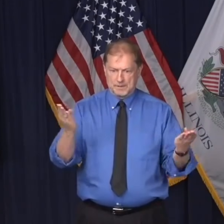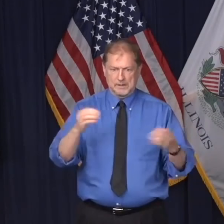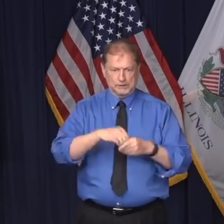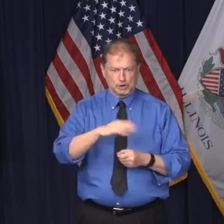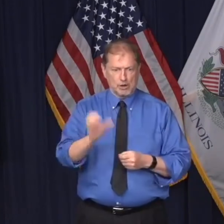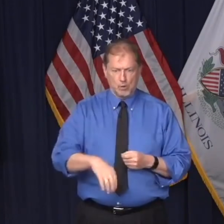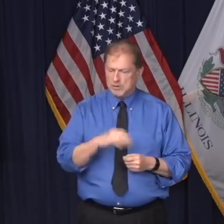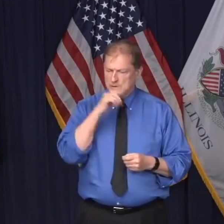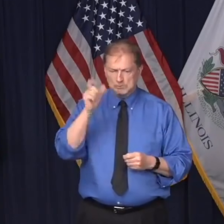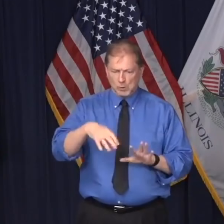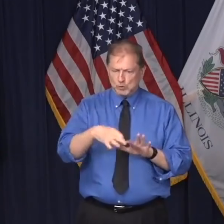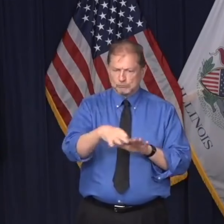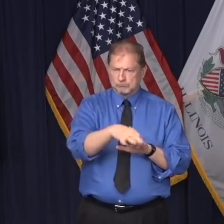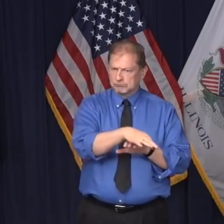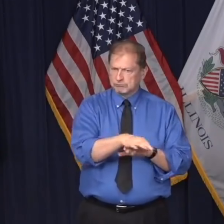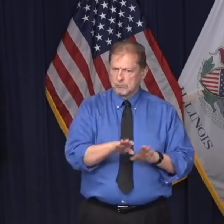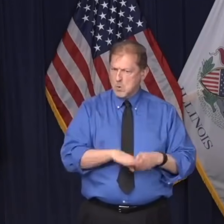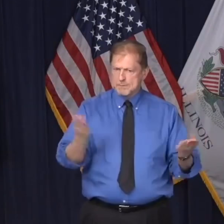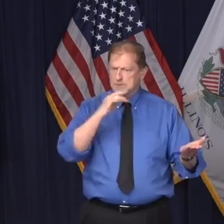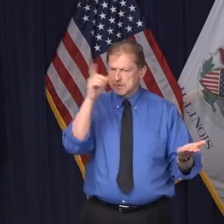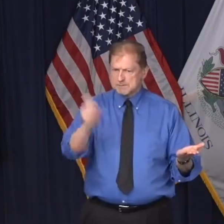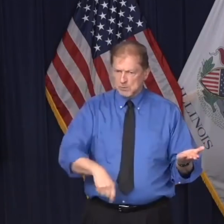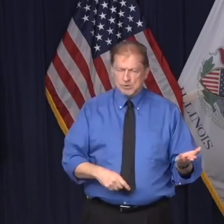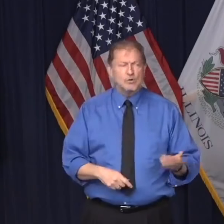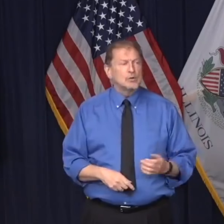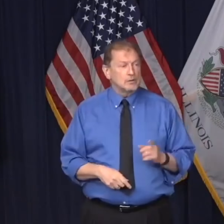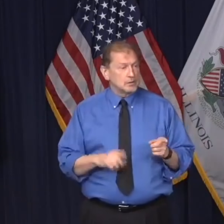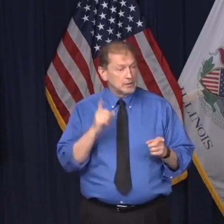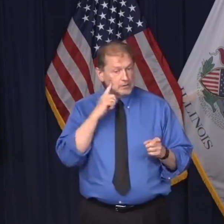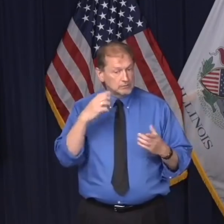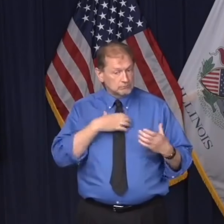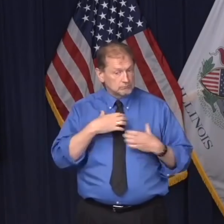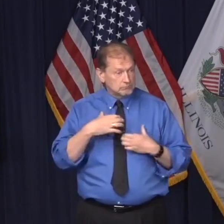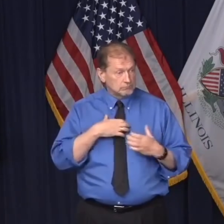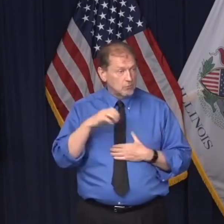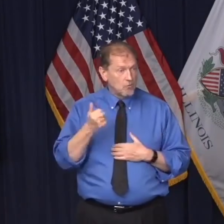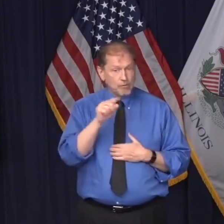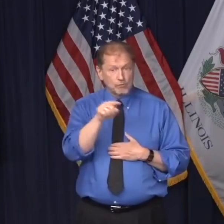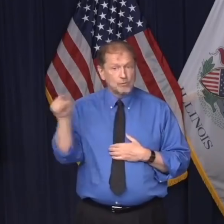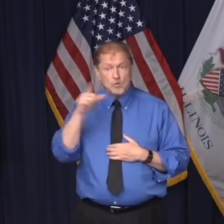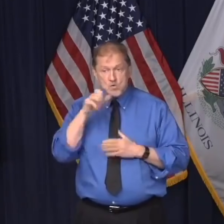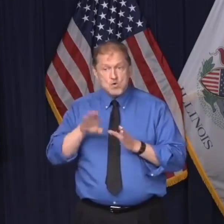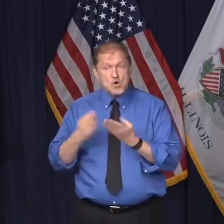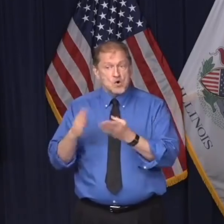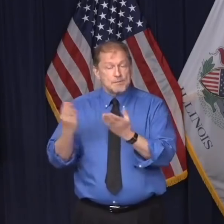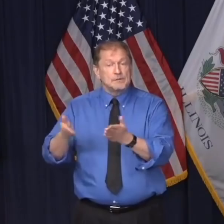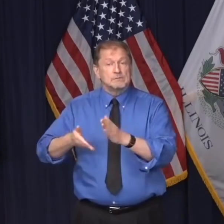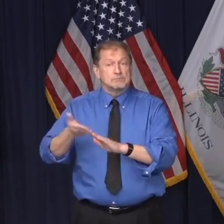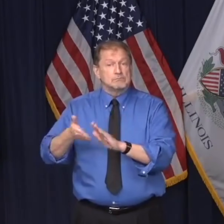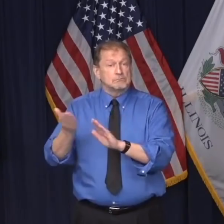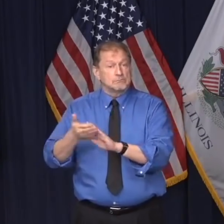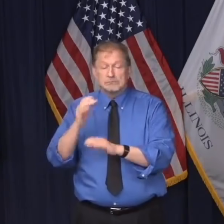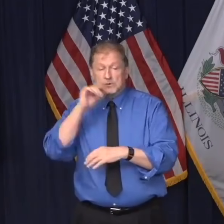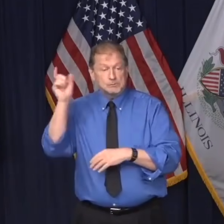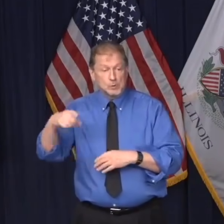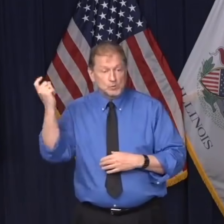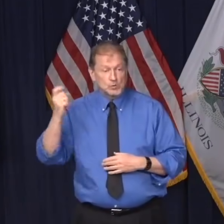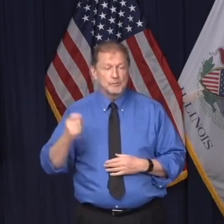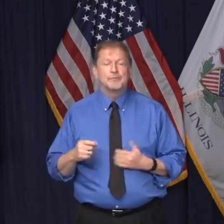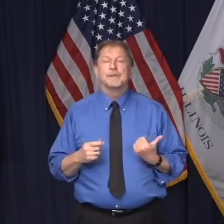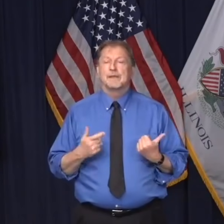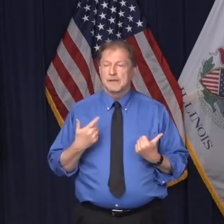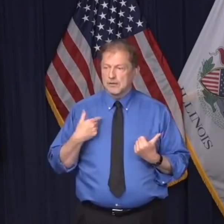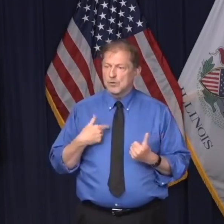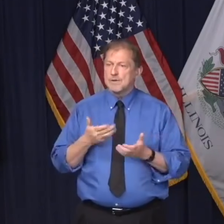non-essential businesses? How many complaints has the state received for non-essential businesses operating during this temporary closure? Well, again, we've asked people to